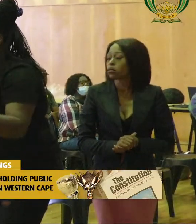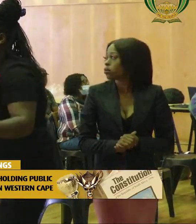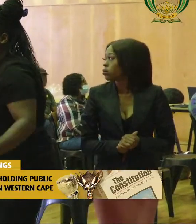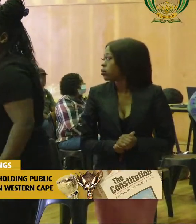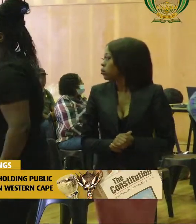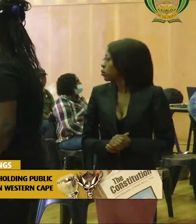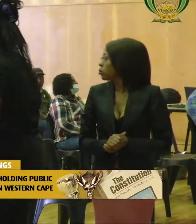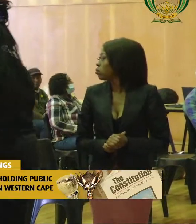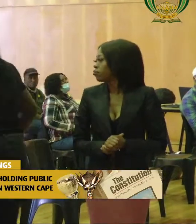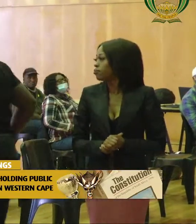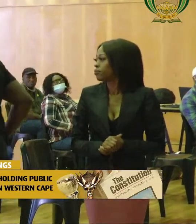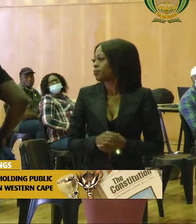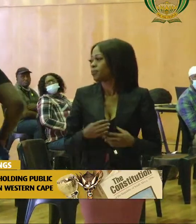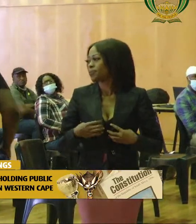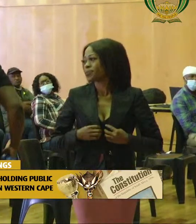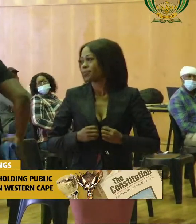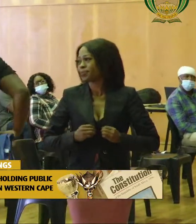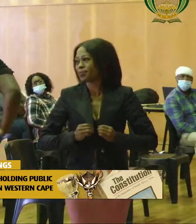Okay.